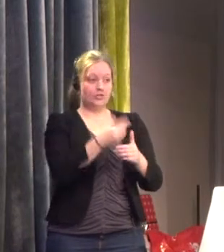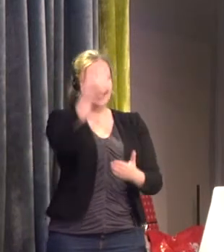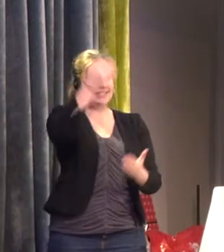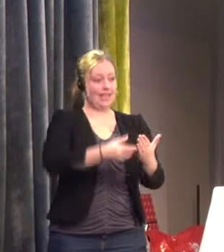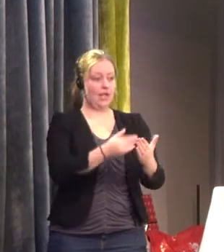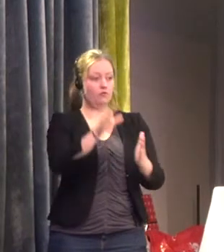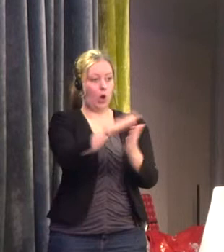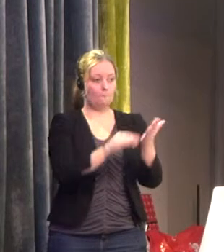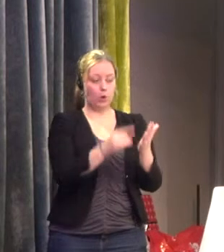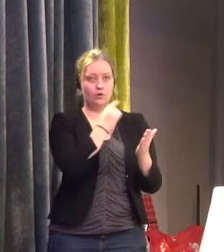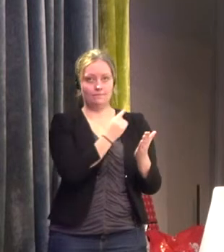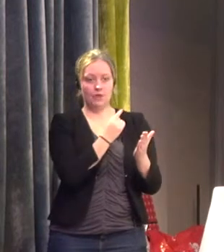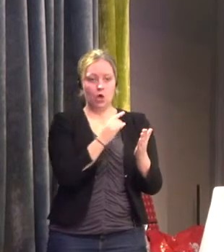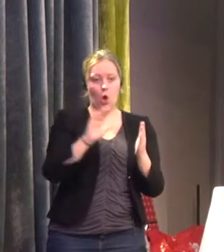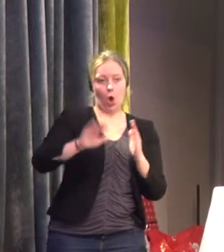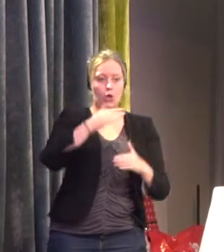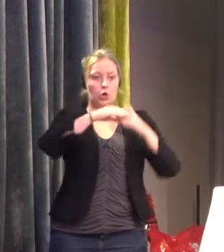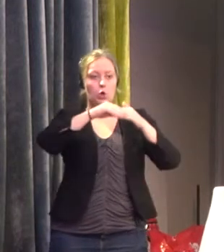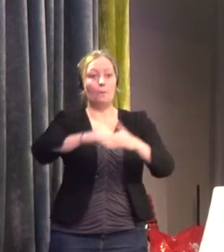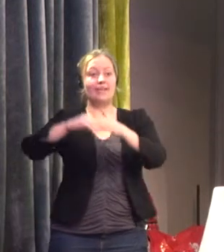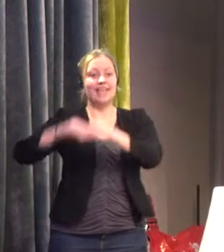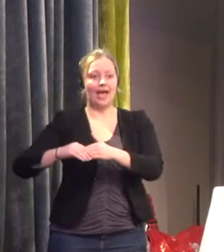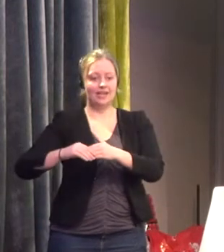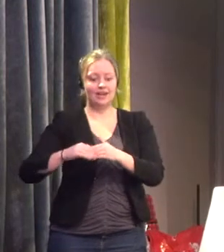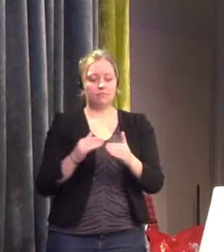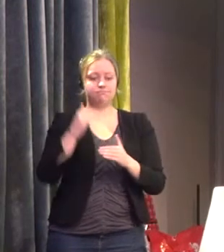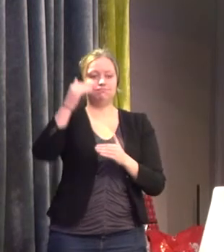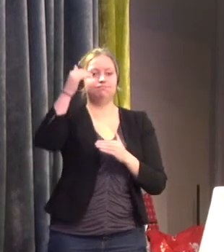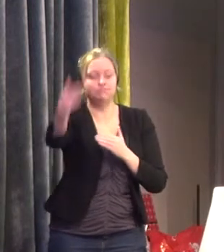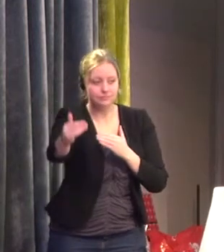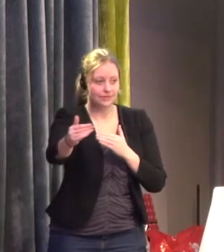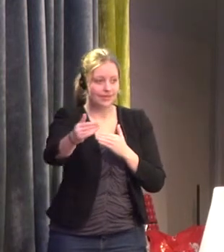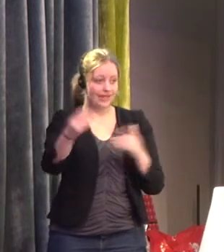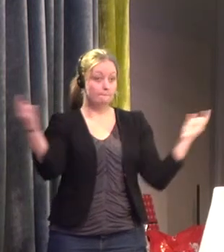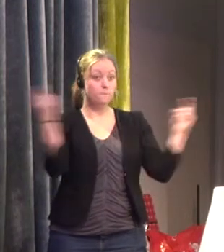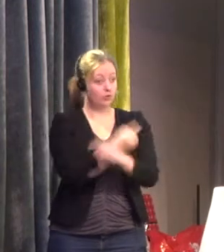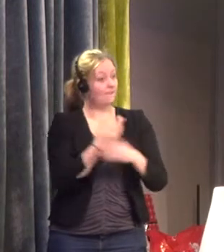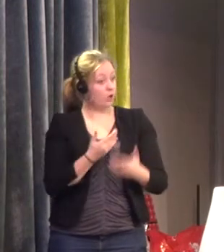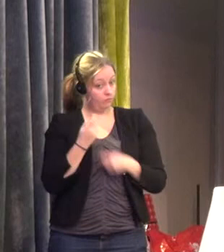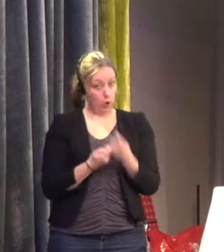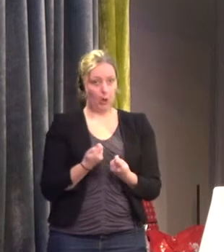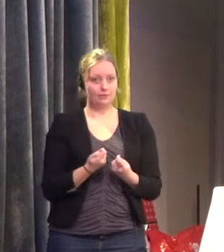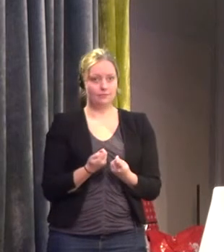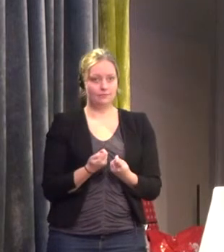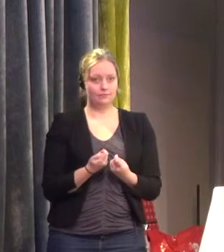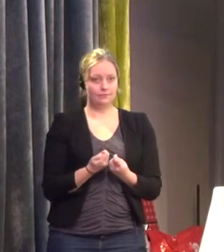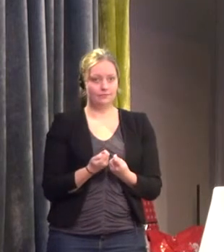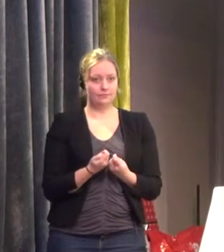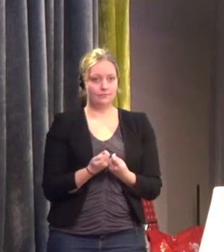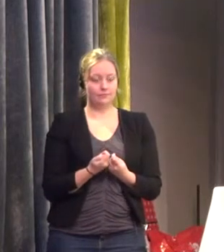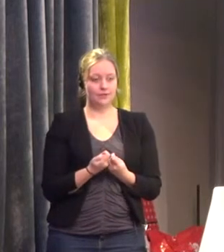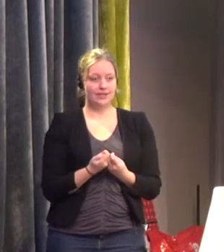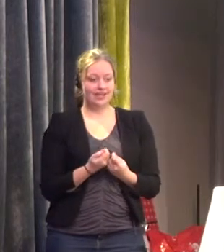Commissioner's seal is somewhere inside. It was that thorough and that damning of a report, but always written politely and